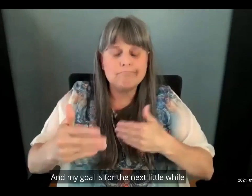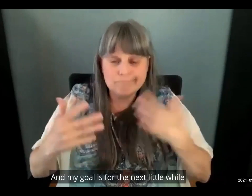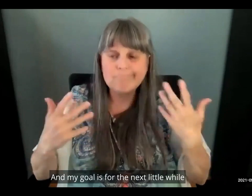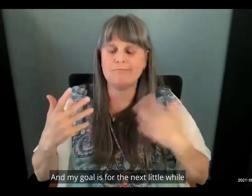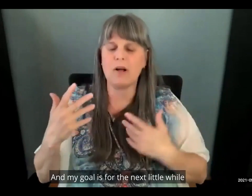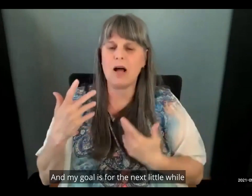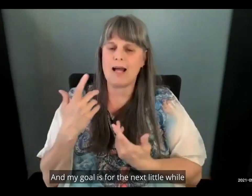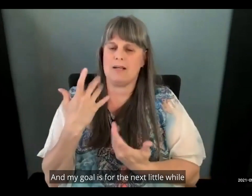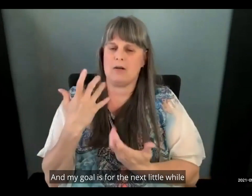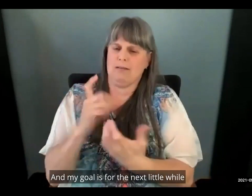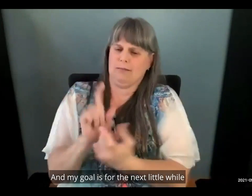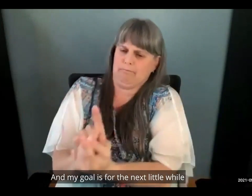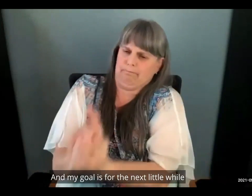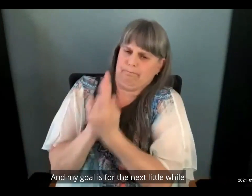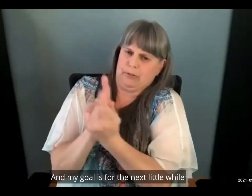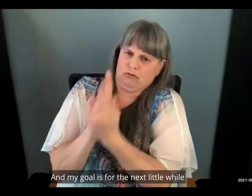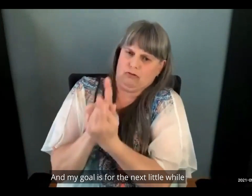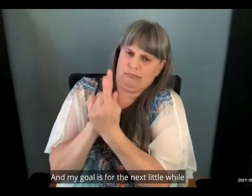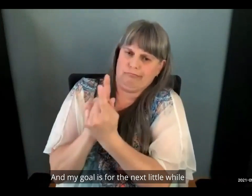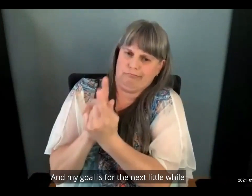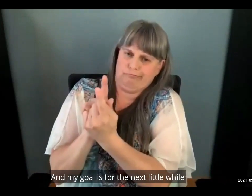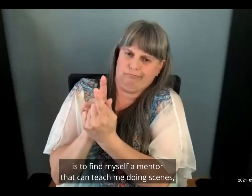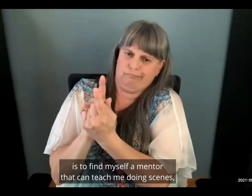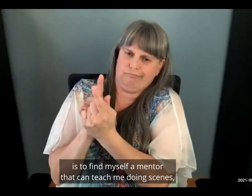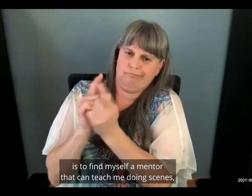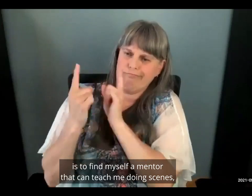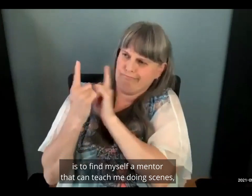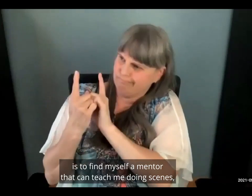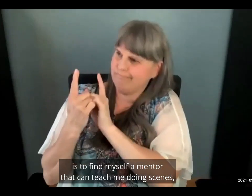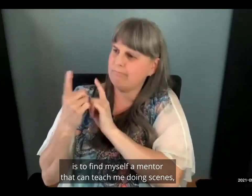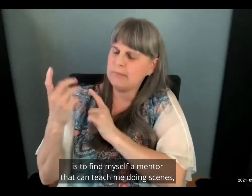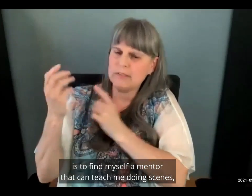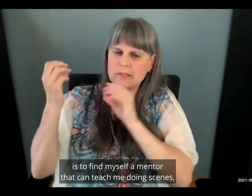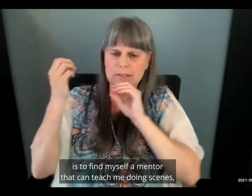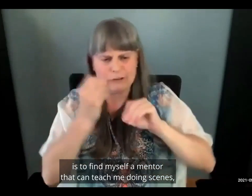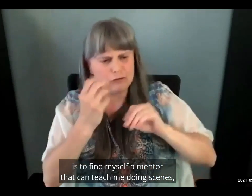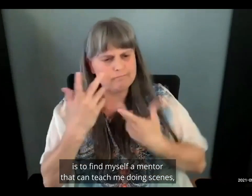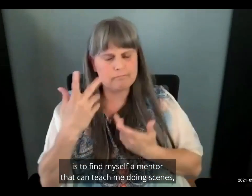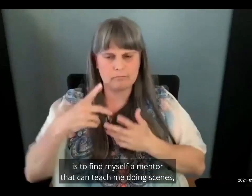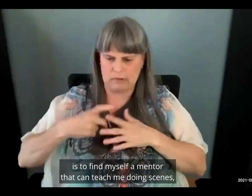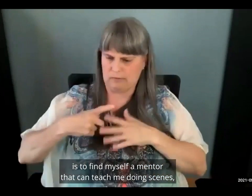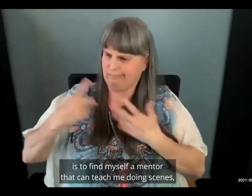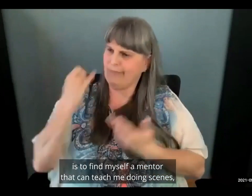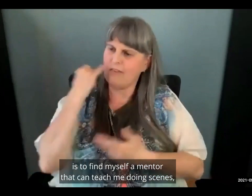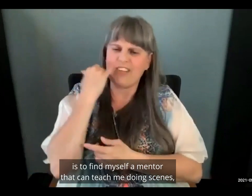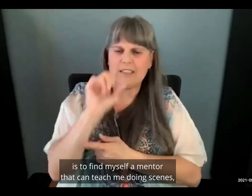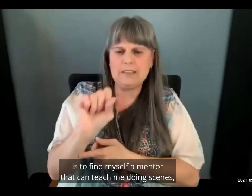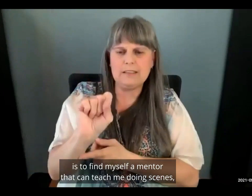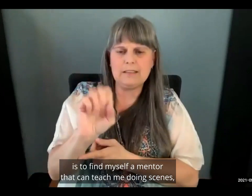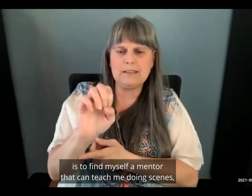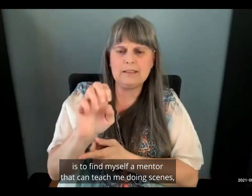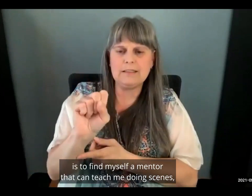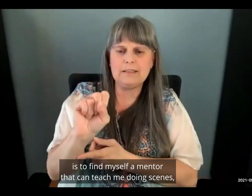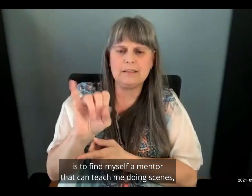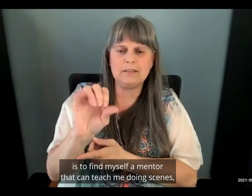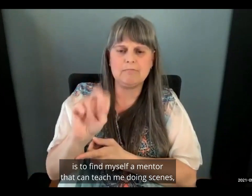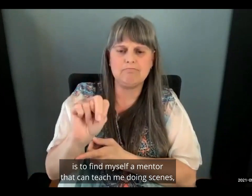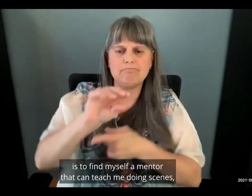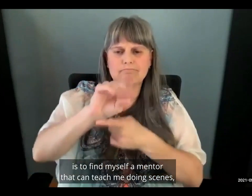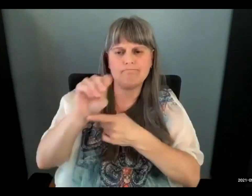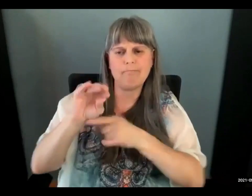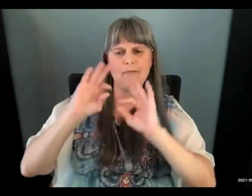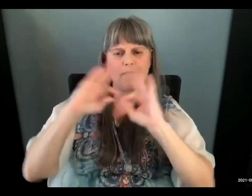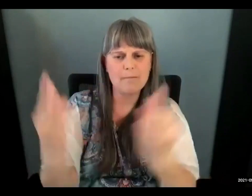And my goal is, you know, for the next little while, is to find myself a mentor that can teach me,